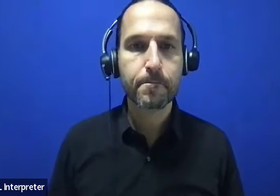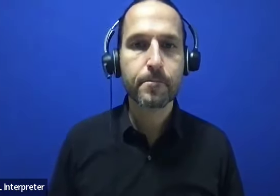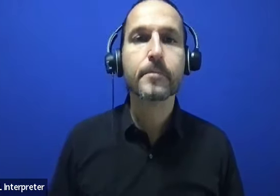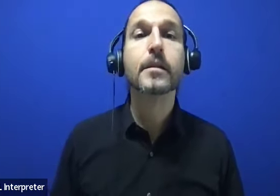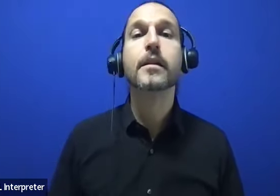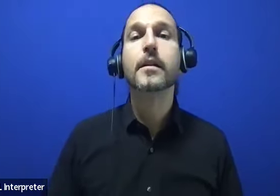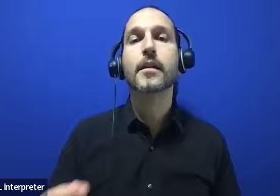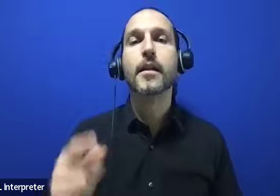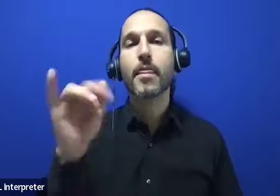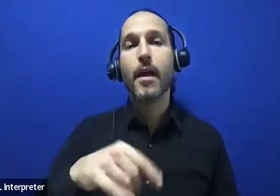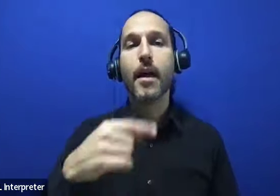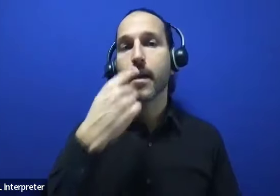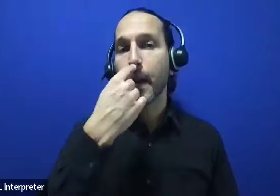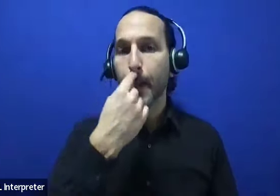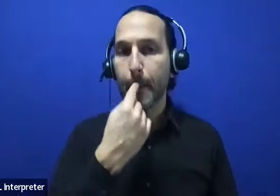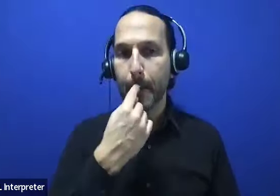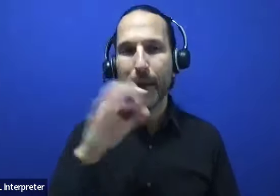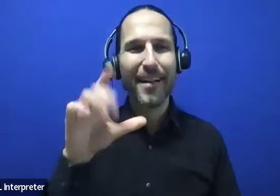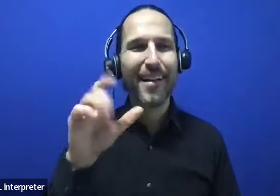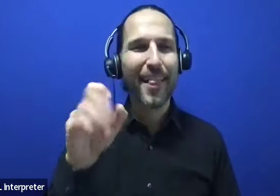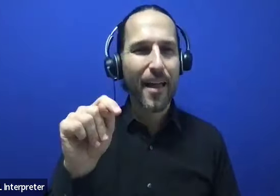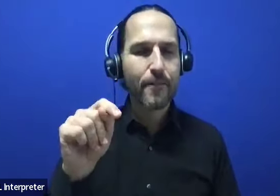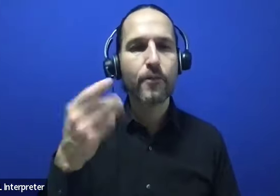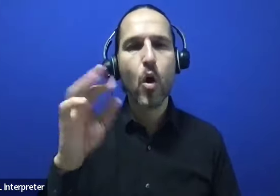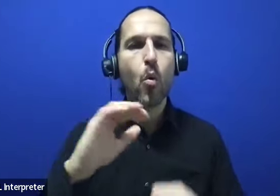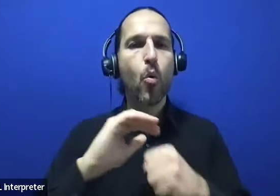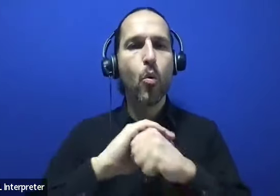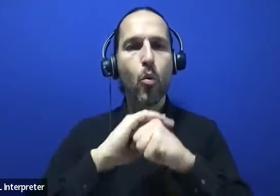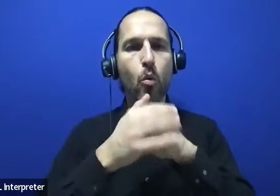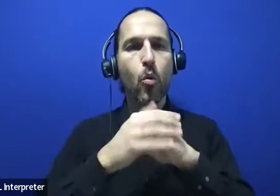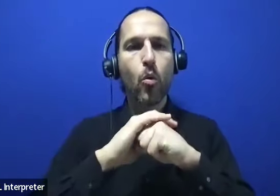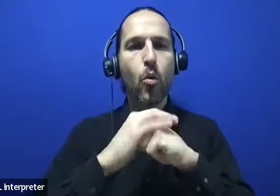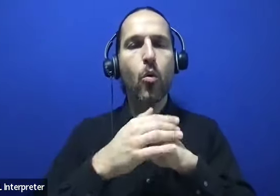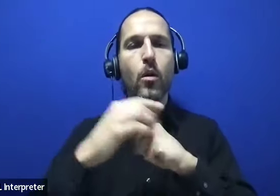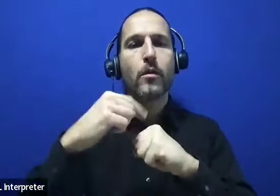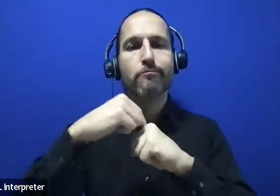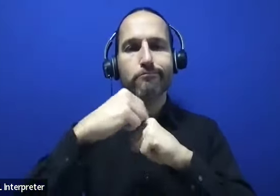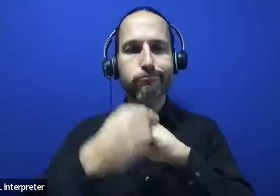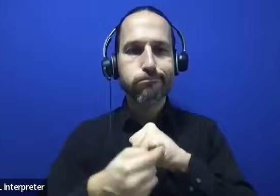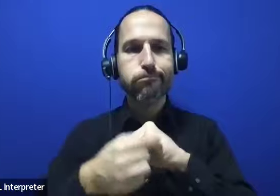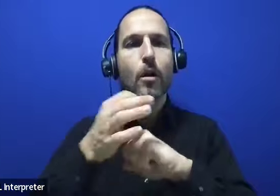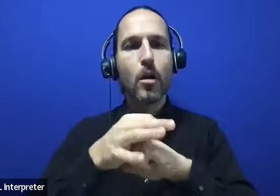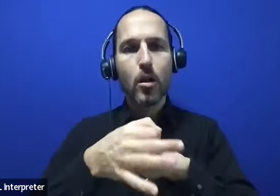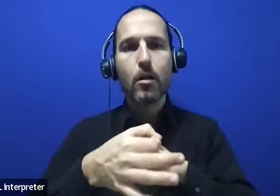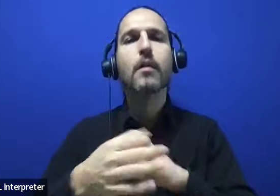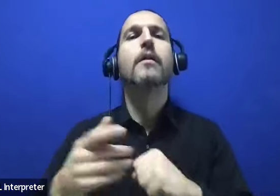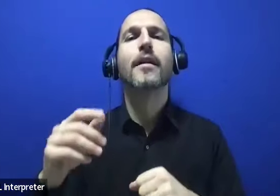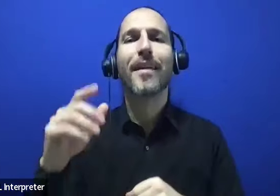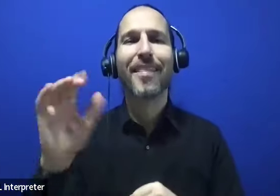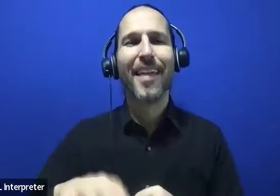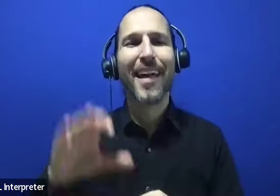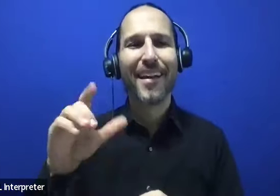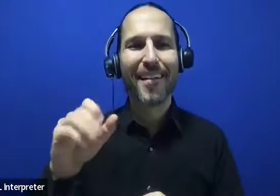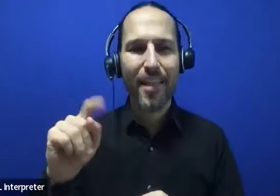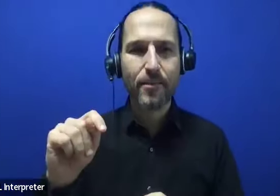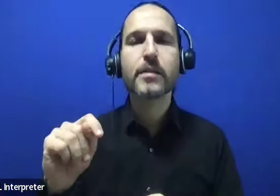Cleft lip or cleft palate are also very common. You know, I have these cranial anomalies, cranial atresia among them, but some of